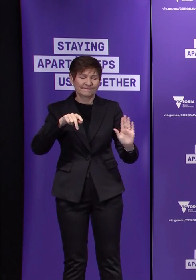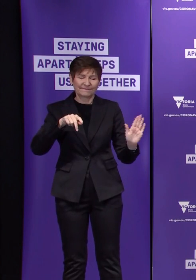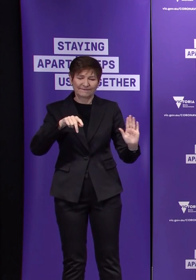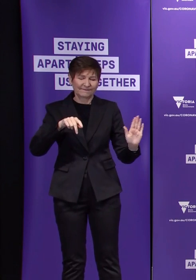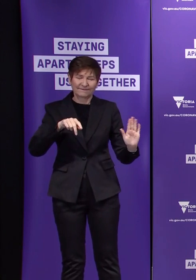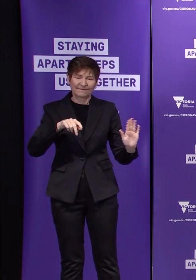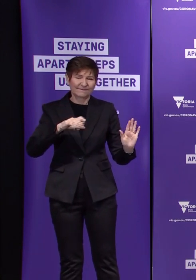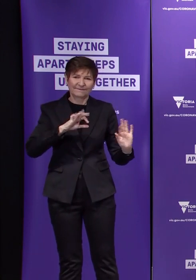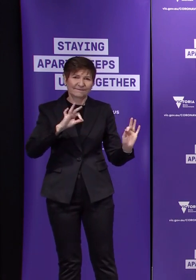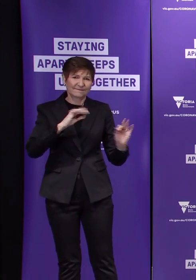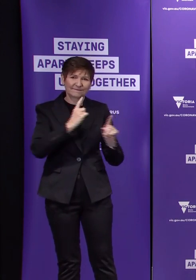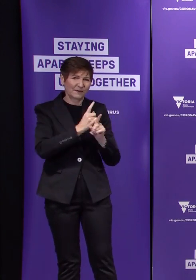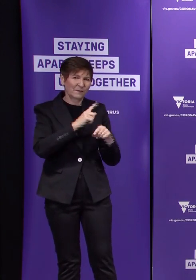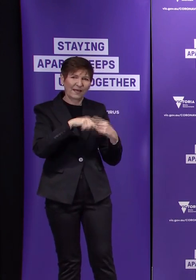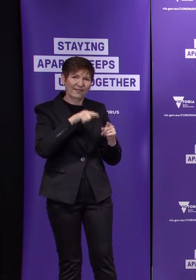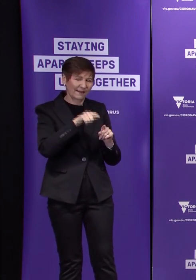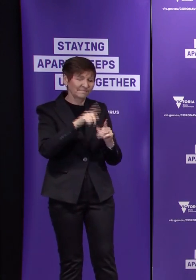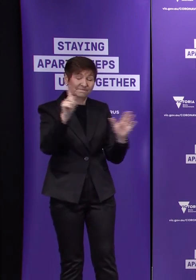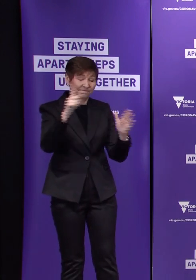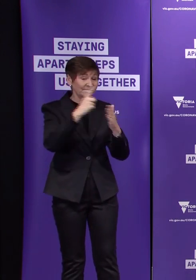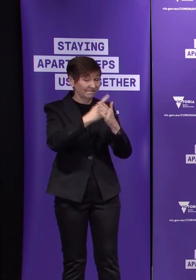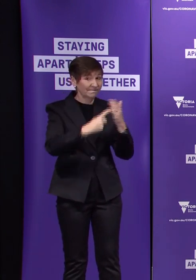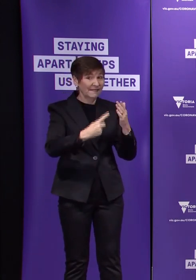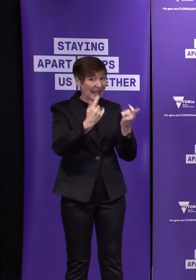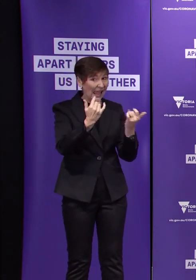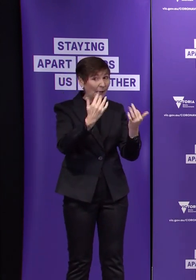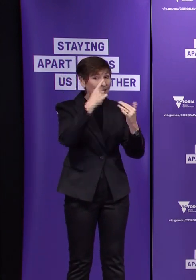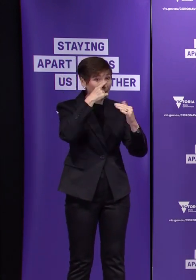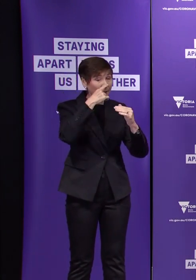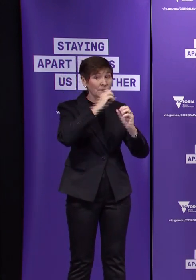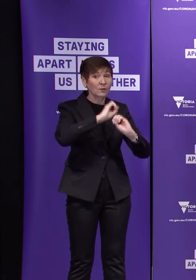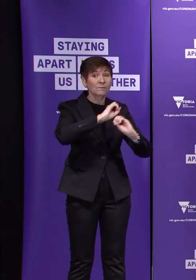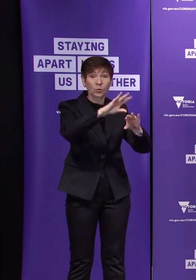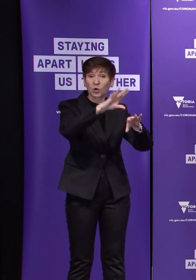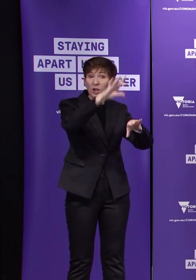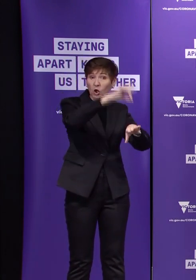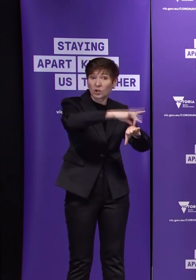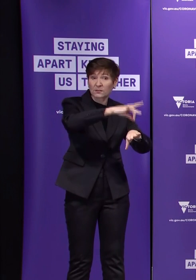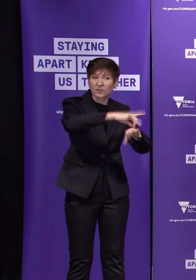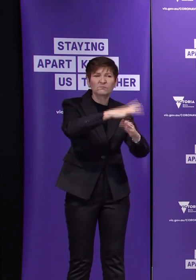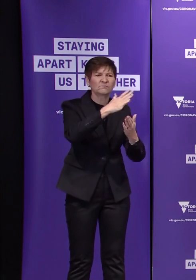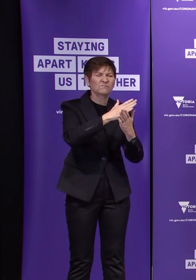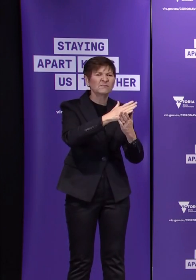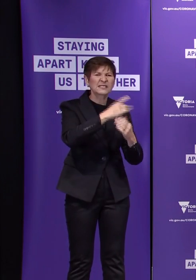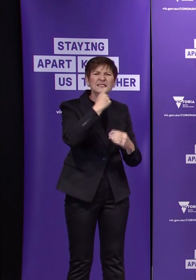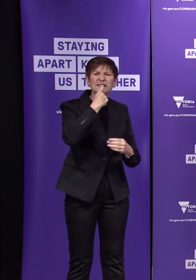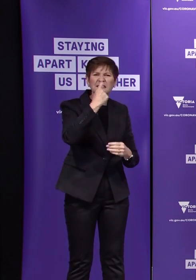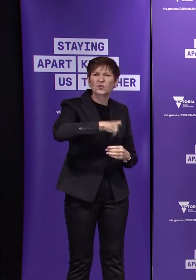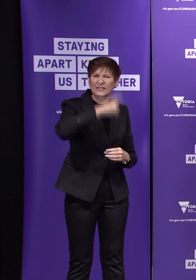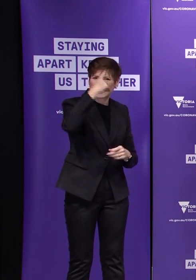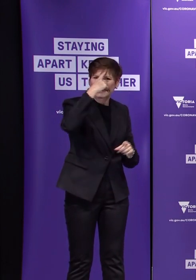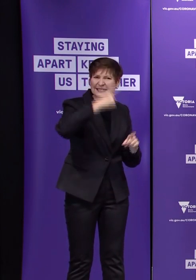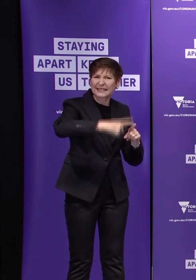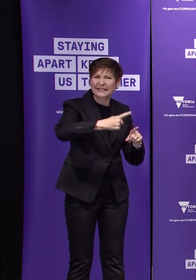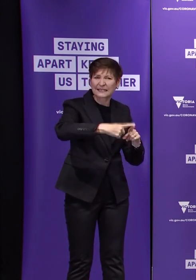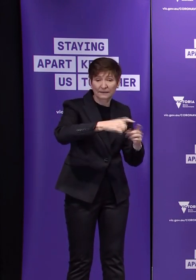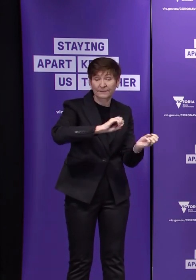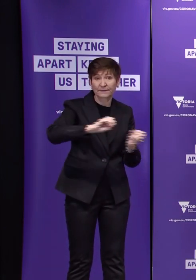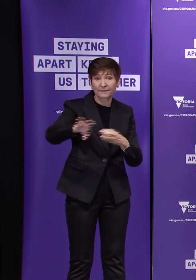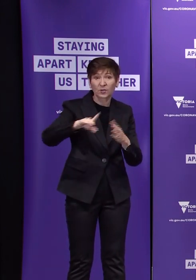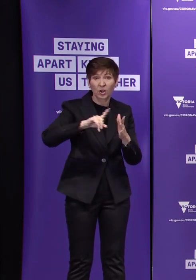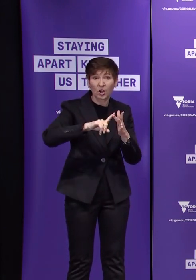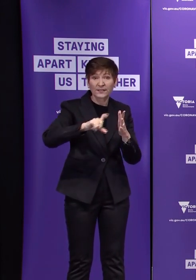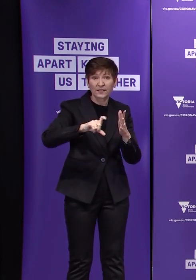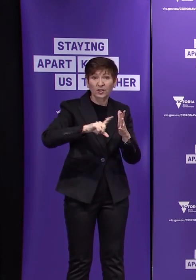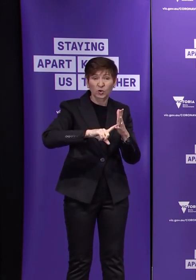for so long as we have large numbers of people in hospital that are gravely ill, then we will continue to see people who sadly they